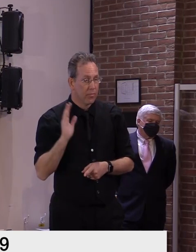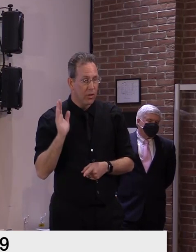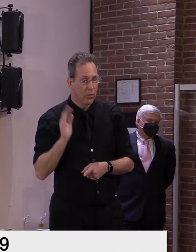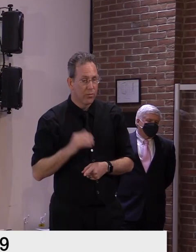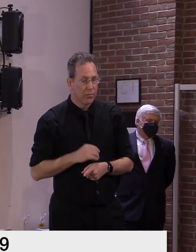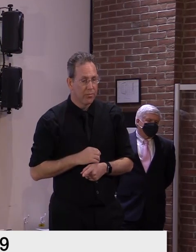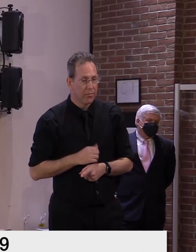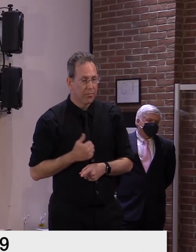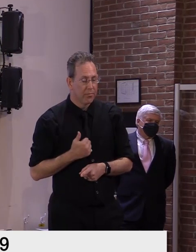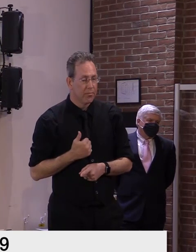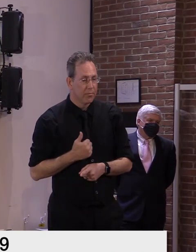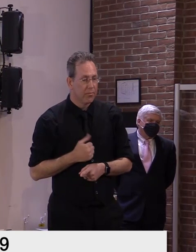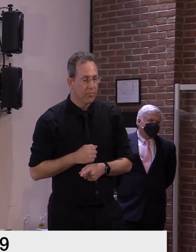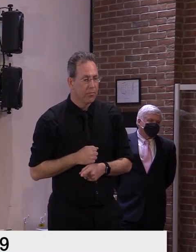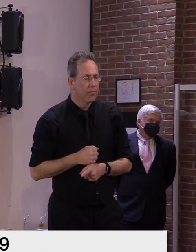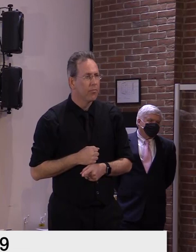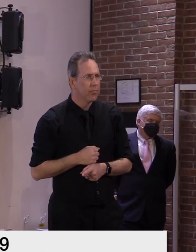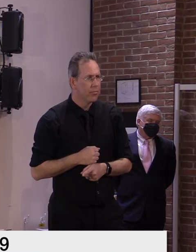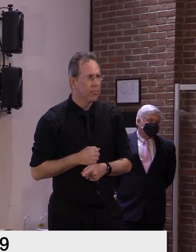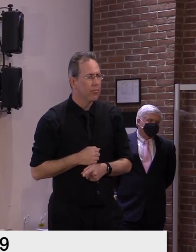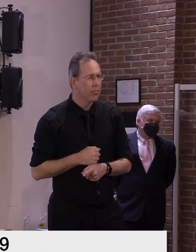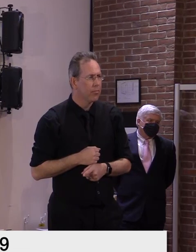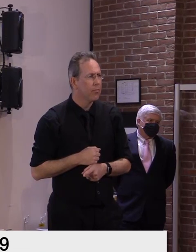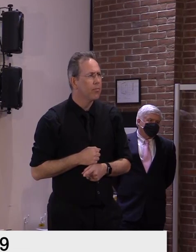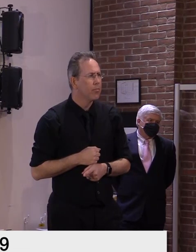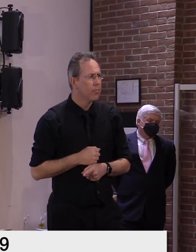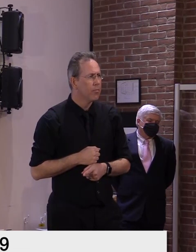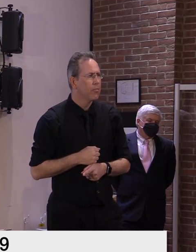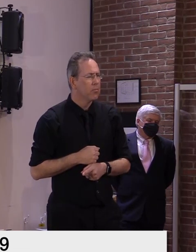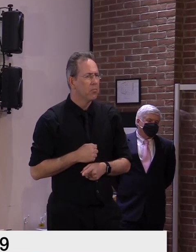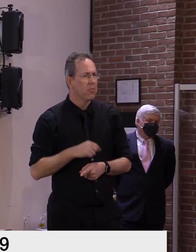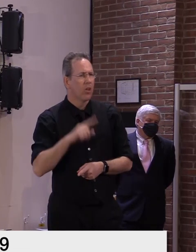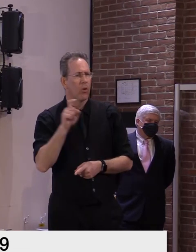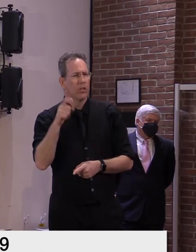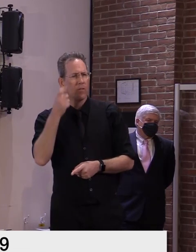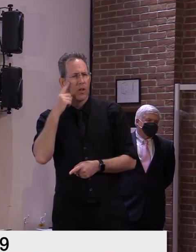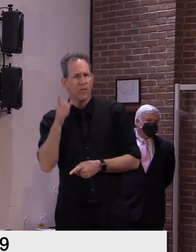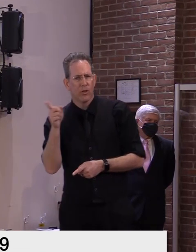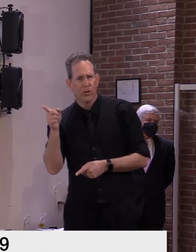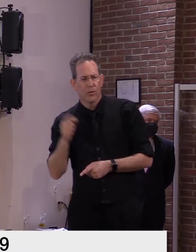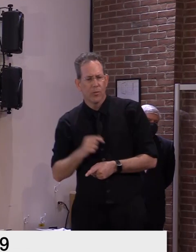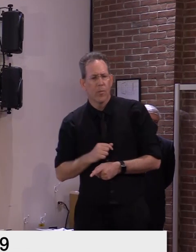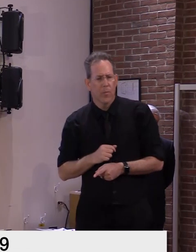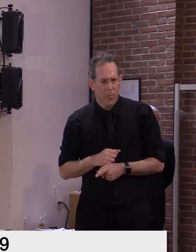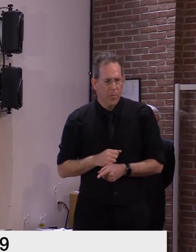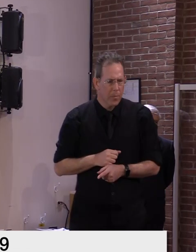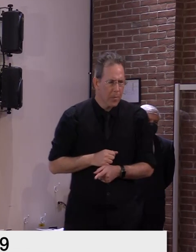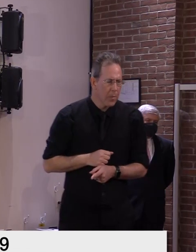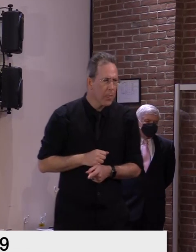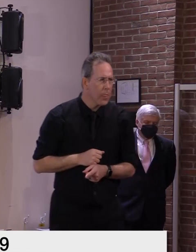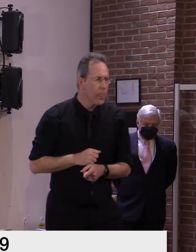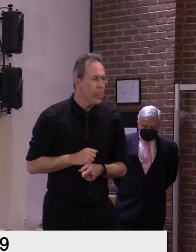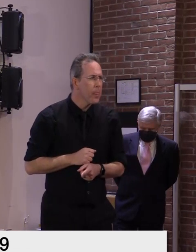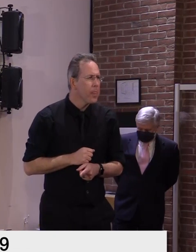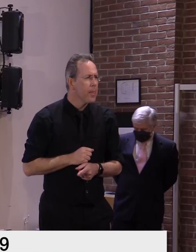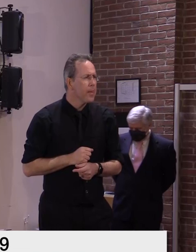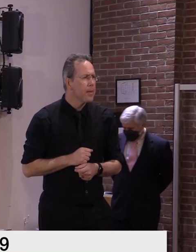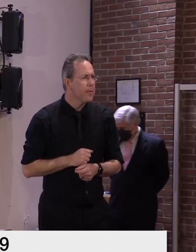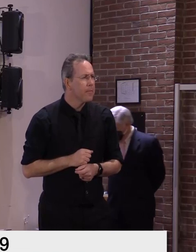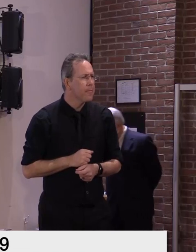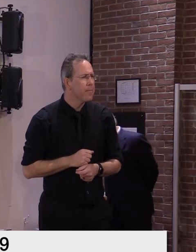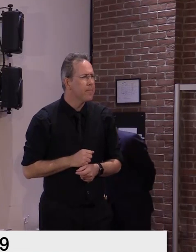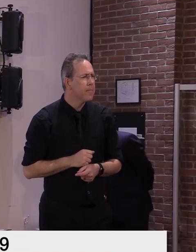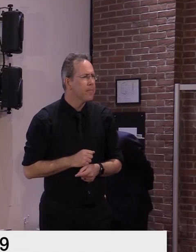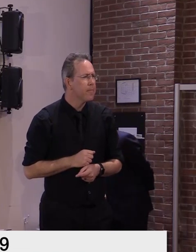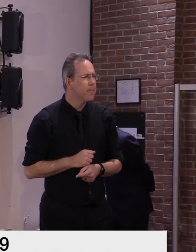Hi there, this is for the governor. I wanted to ask, after the announcement yesterday that Amtrak will be